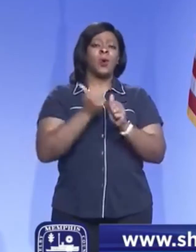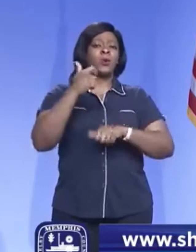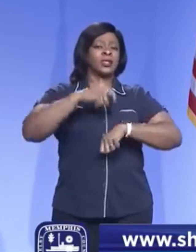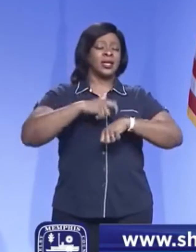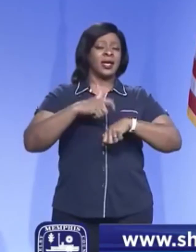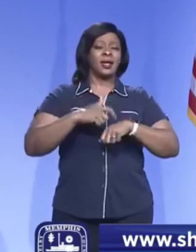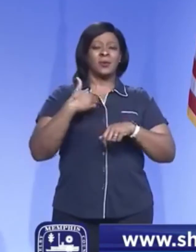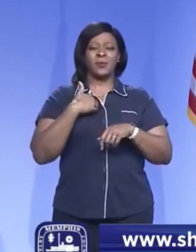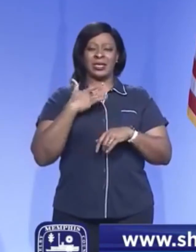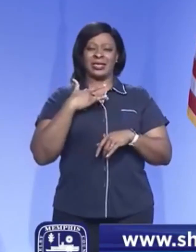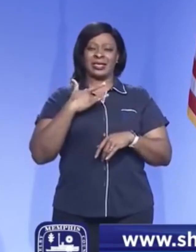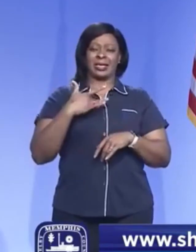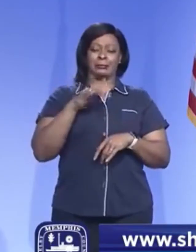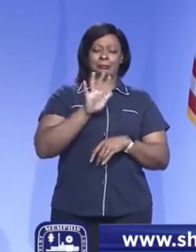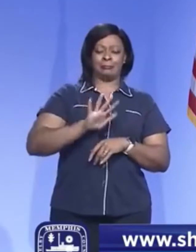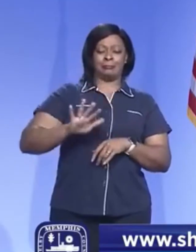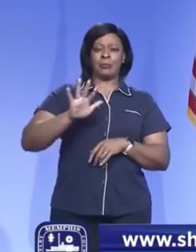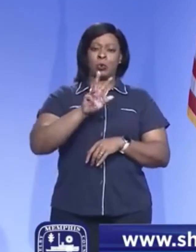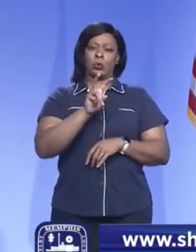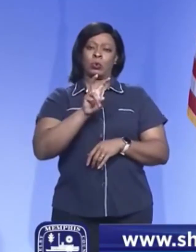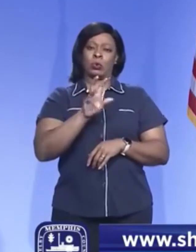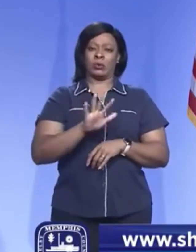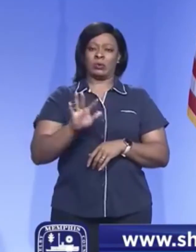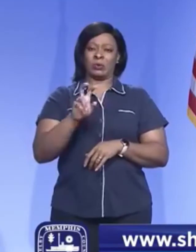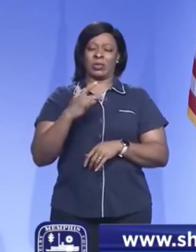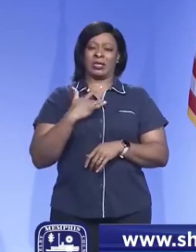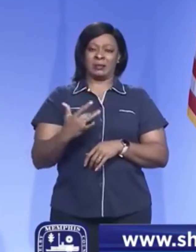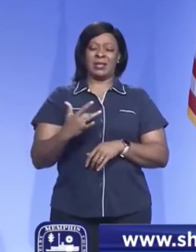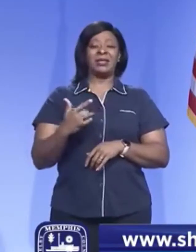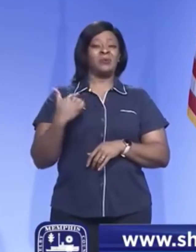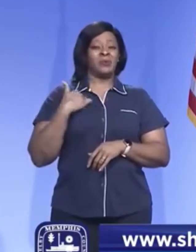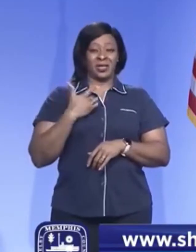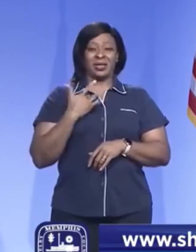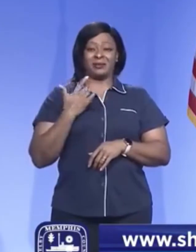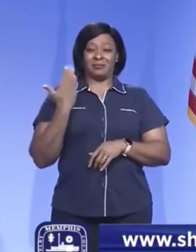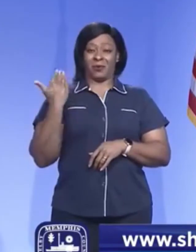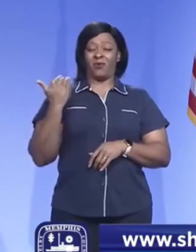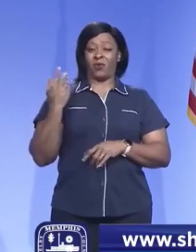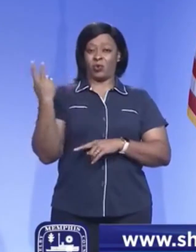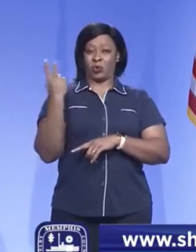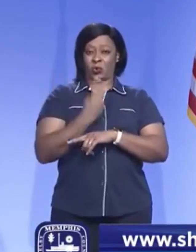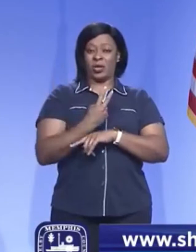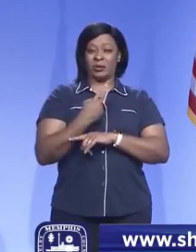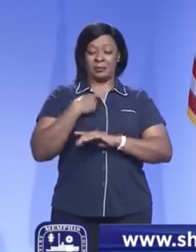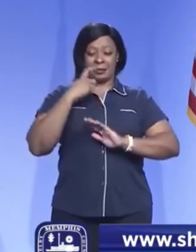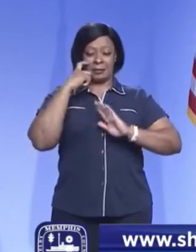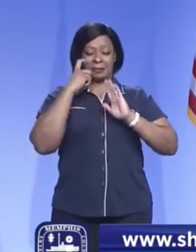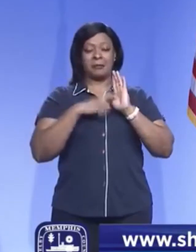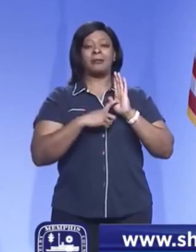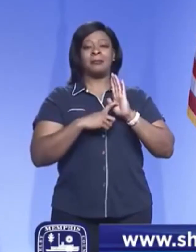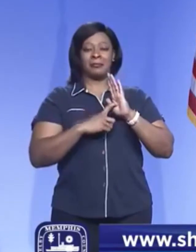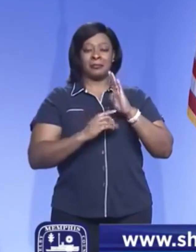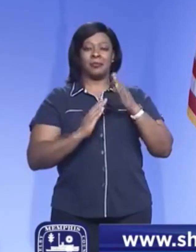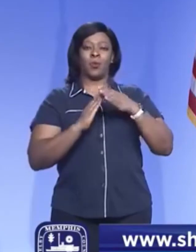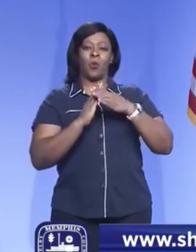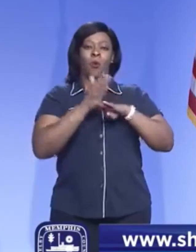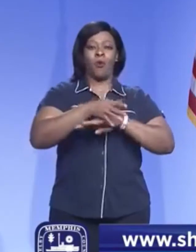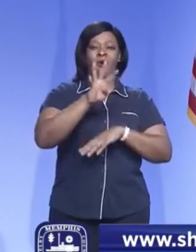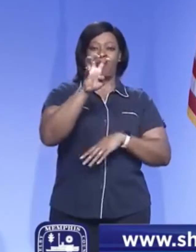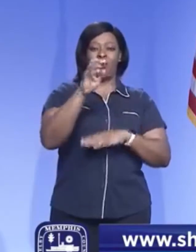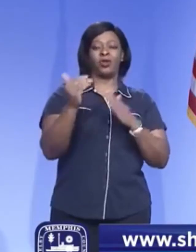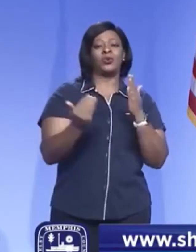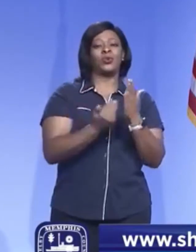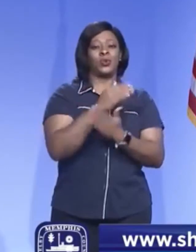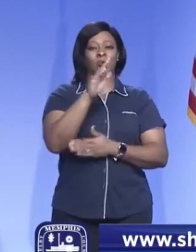hovering around 200 new cases, but we've had at least 2 days where we know that we've had over 400 new